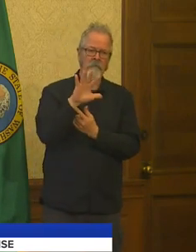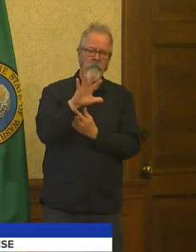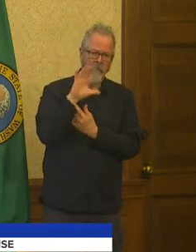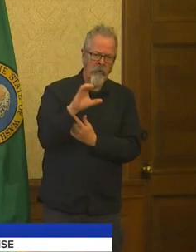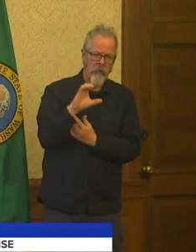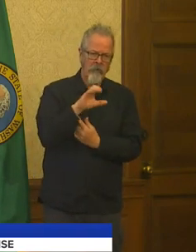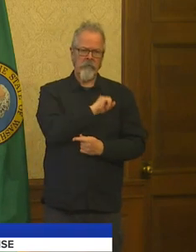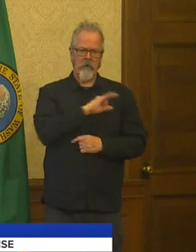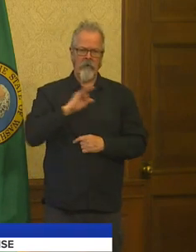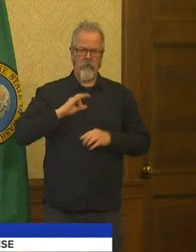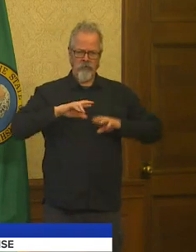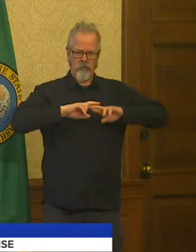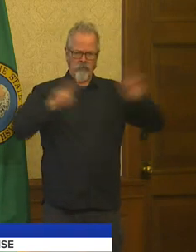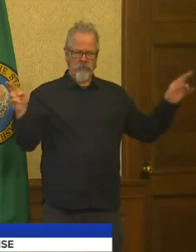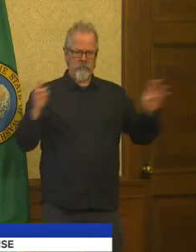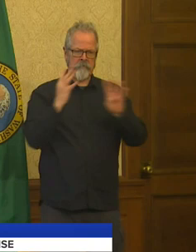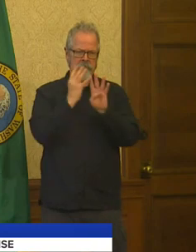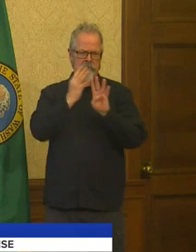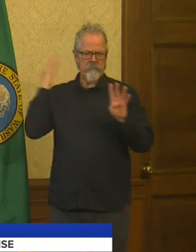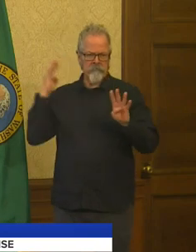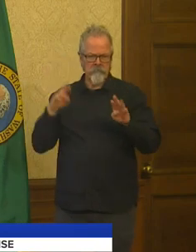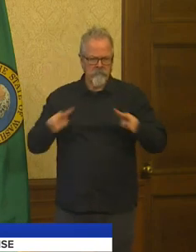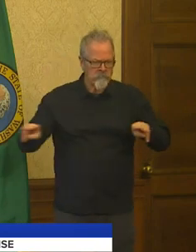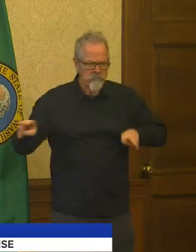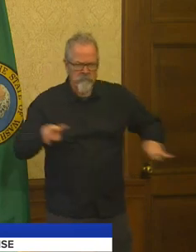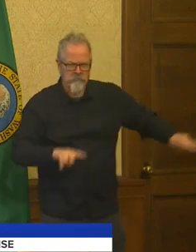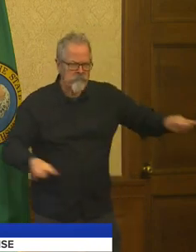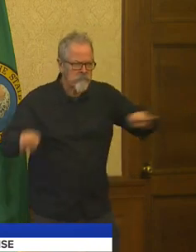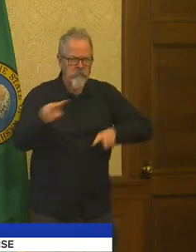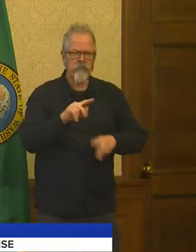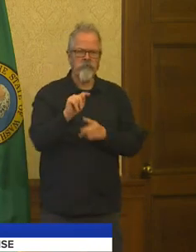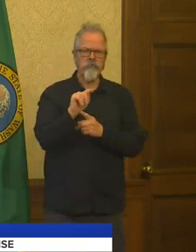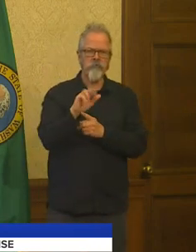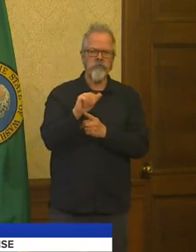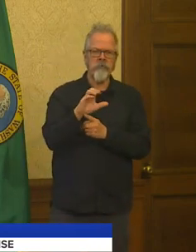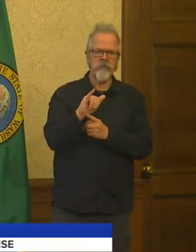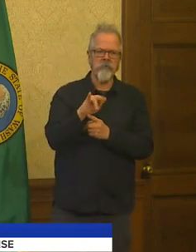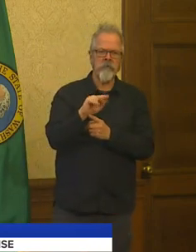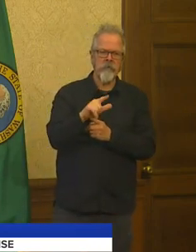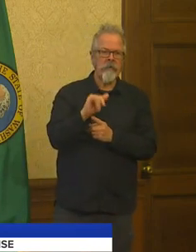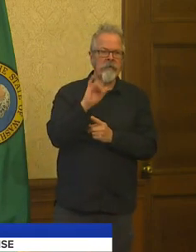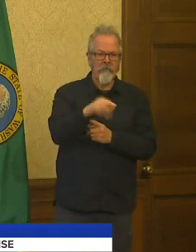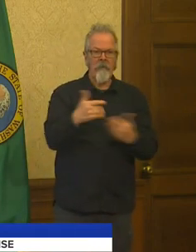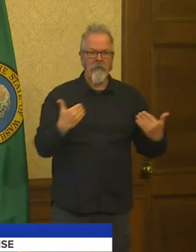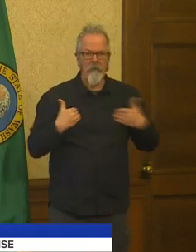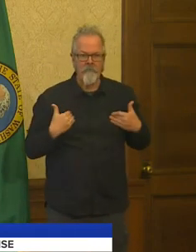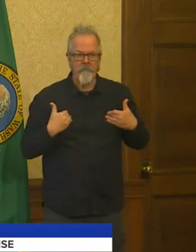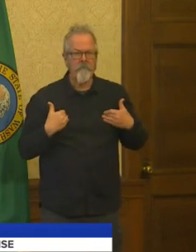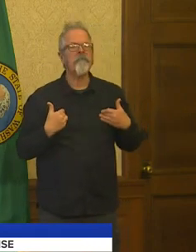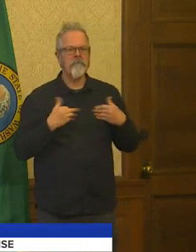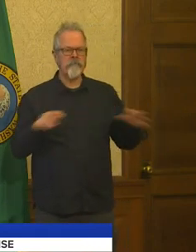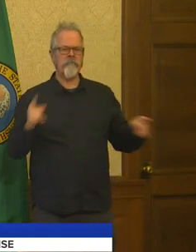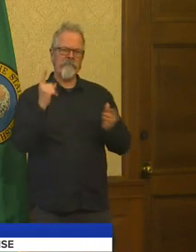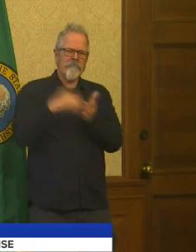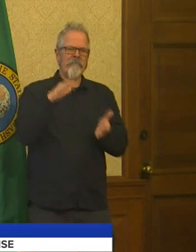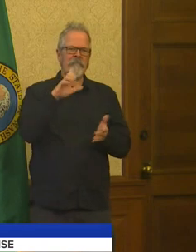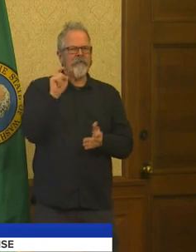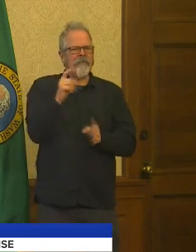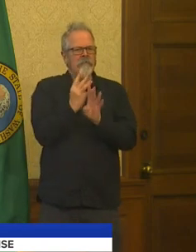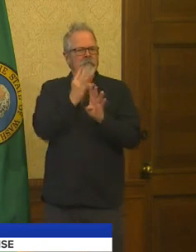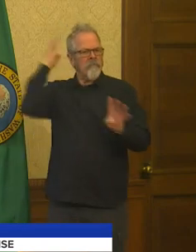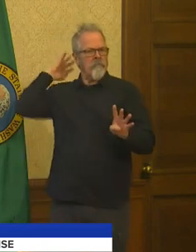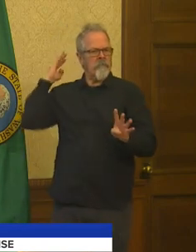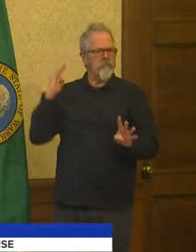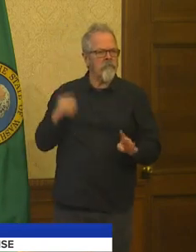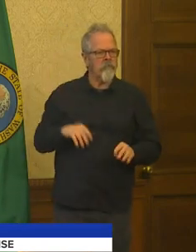on that. There's been substantial work done on the training, and we hope that training is going to start fairly soon for